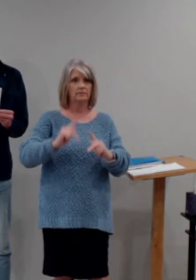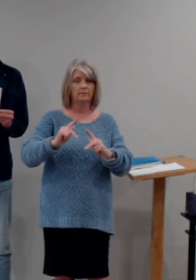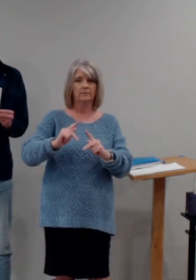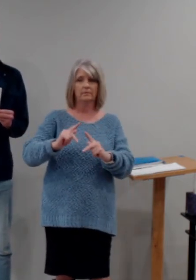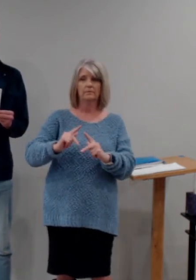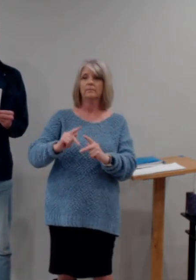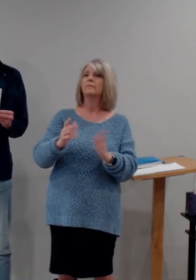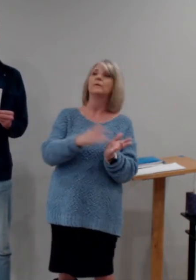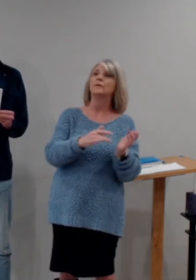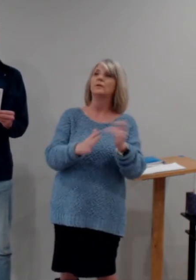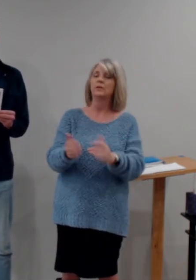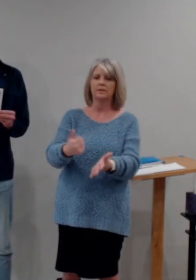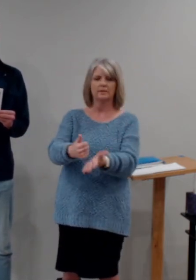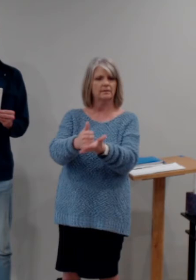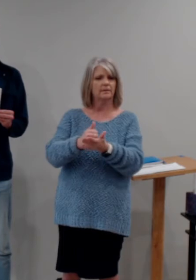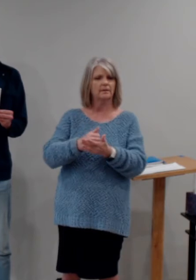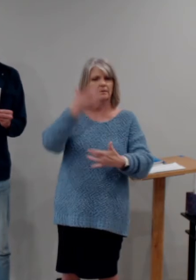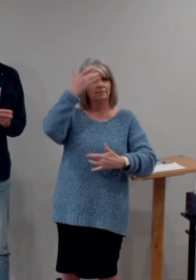Jesus help sick people.